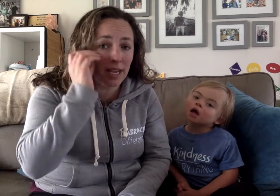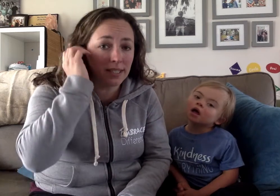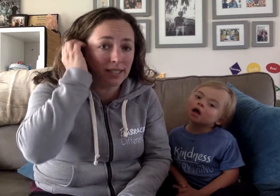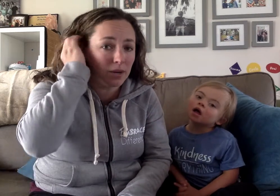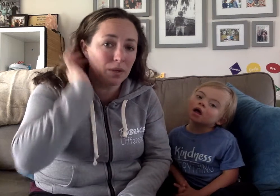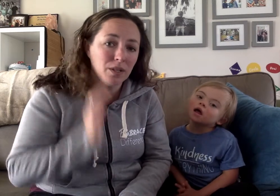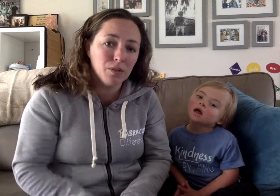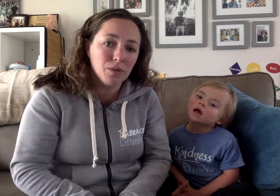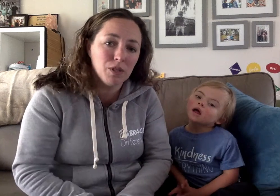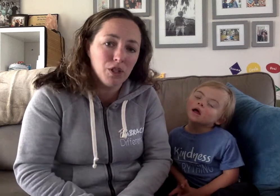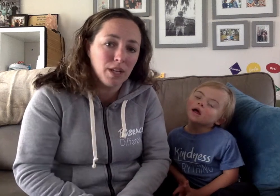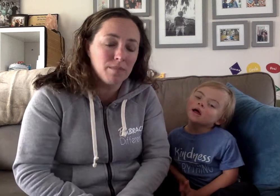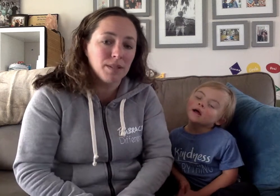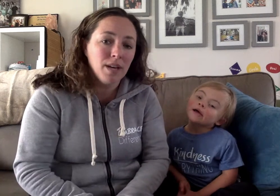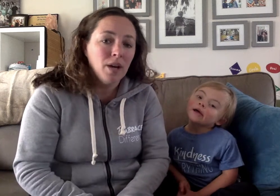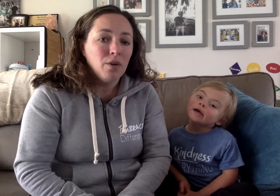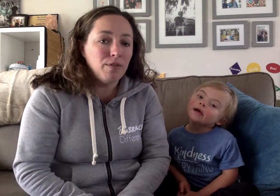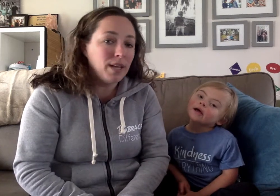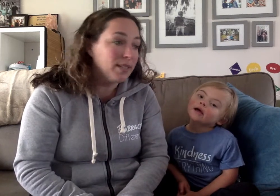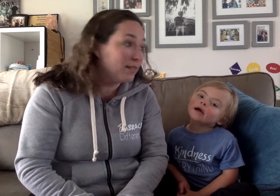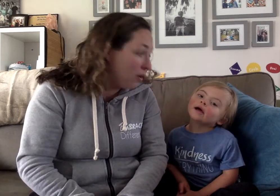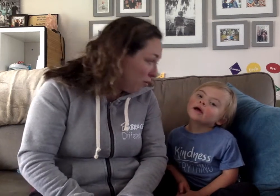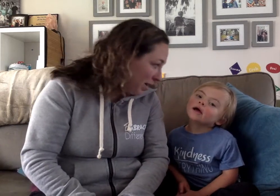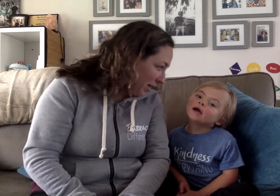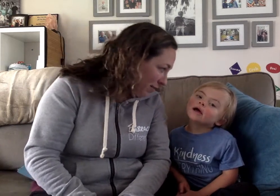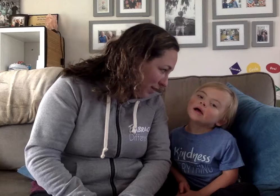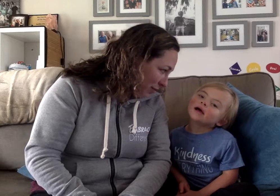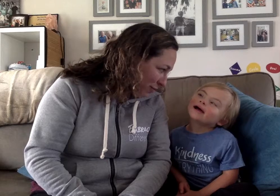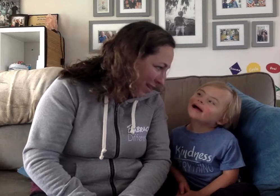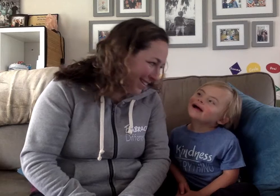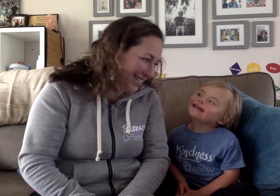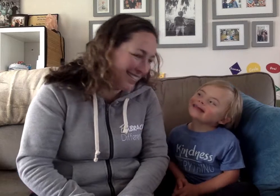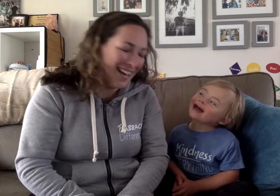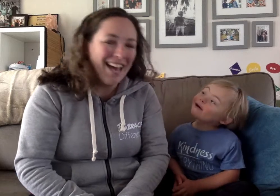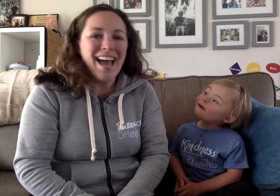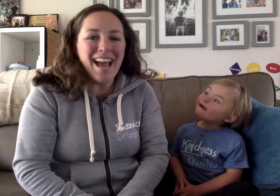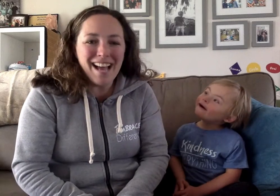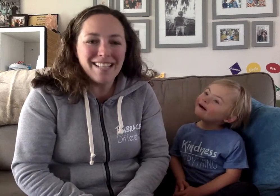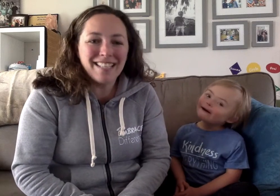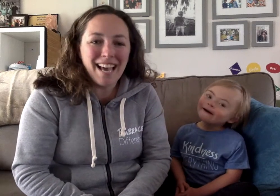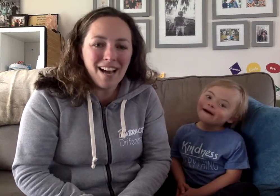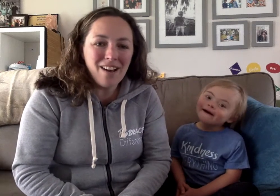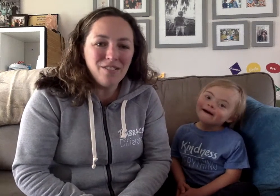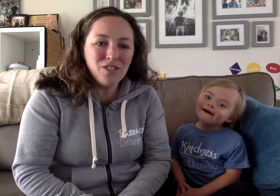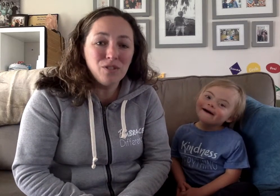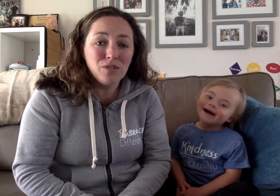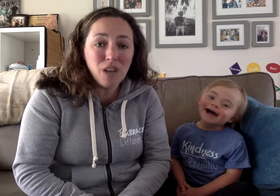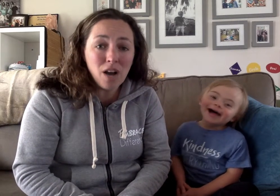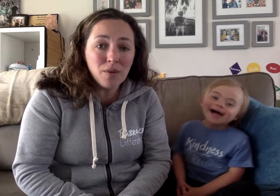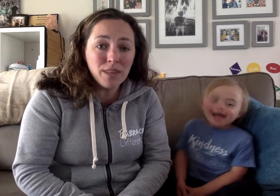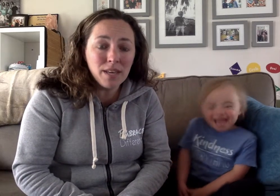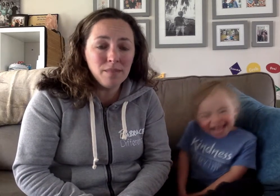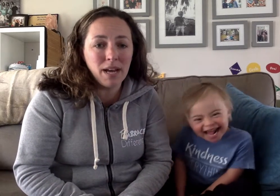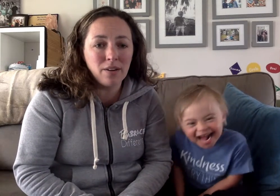signs that we use with James. We've had so many of his friends ask how to talk with him and how to